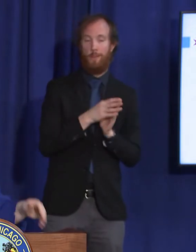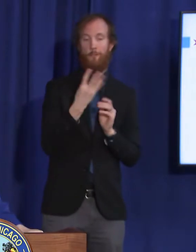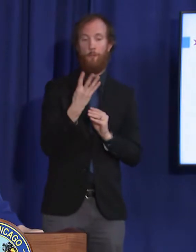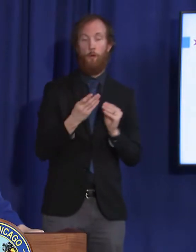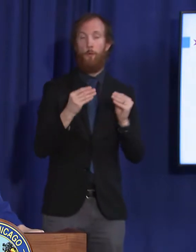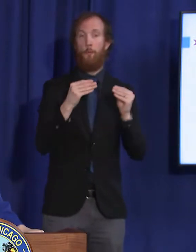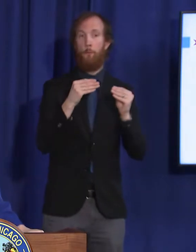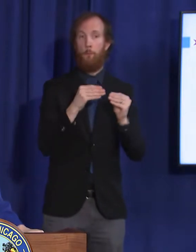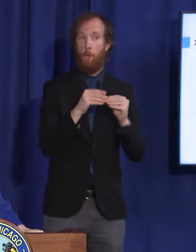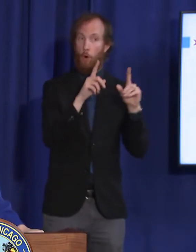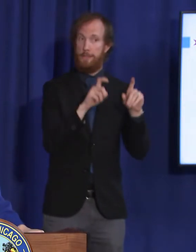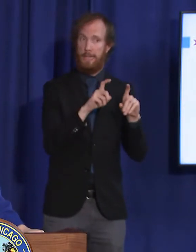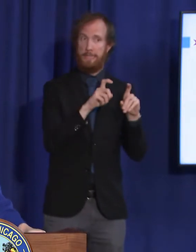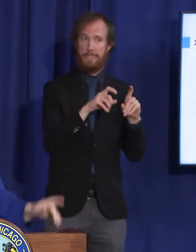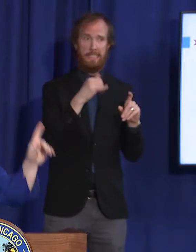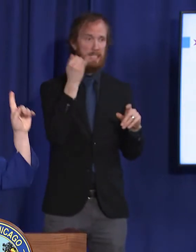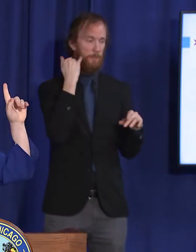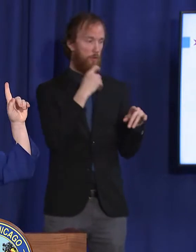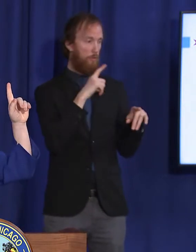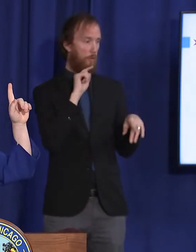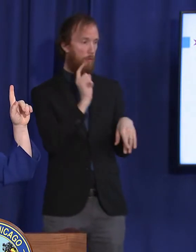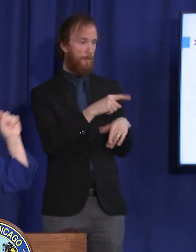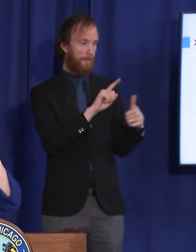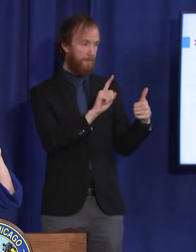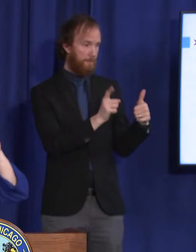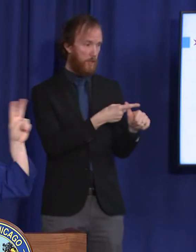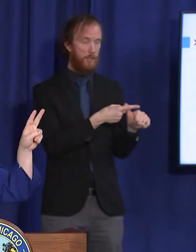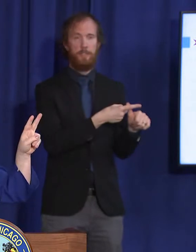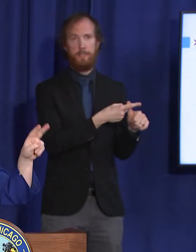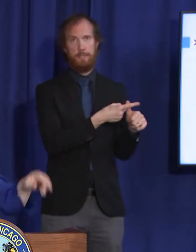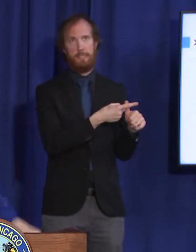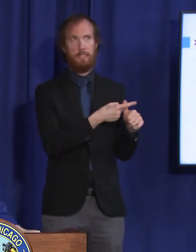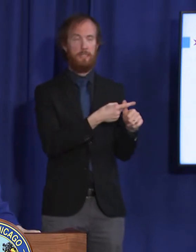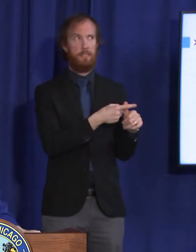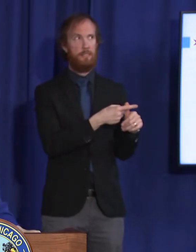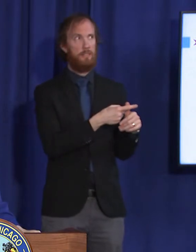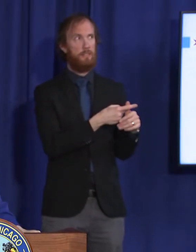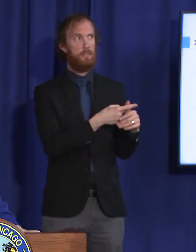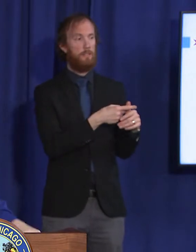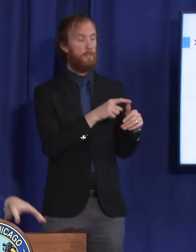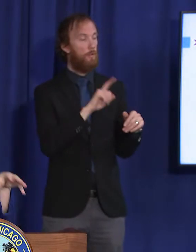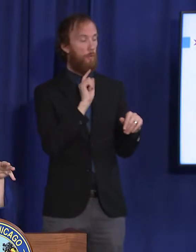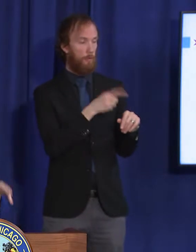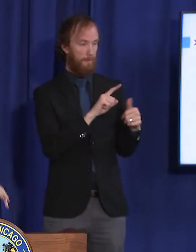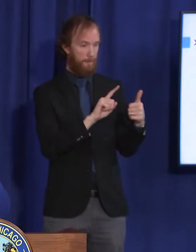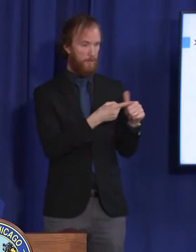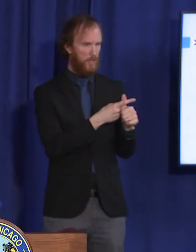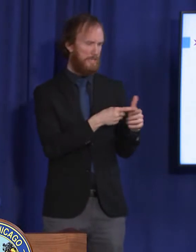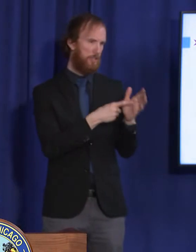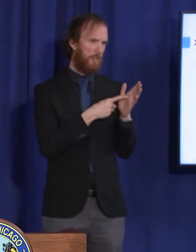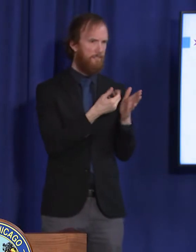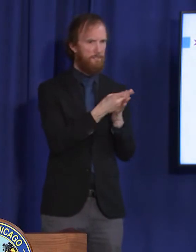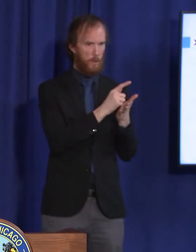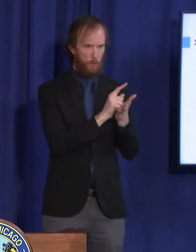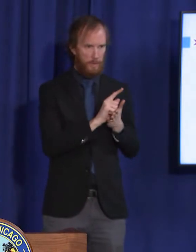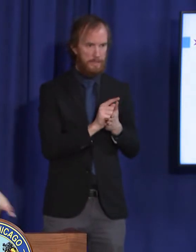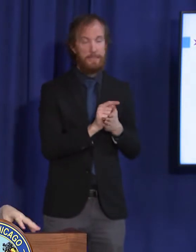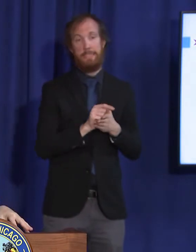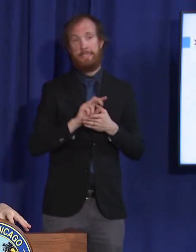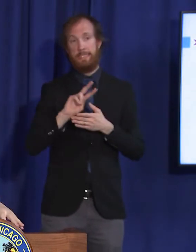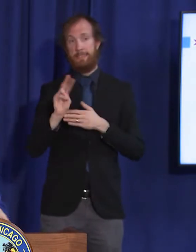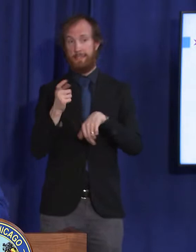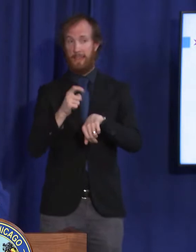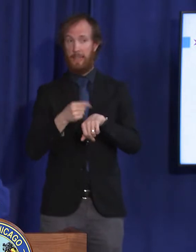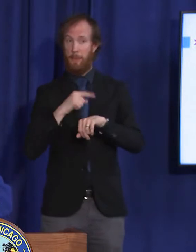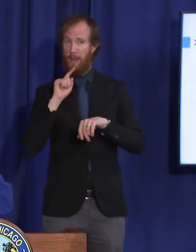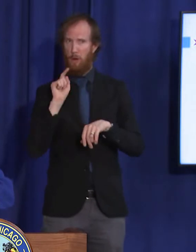order a second one today. It took a few weeks for my first set to arrive. It took about 2 days for my second set to arrive. And I want Chicagoans